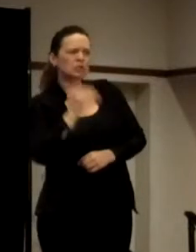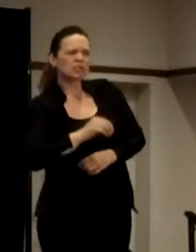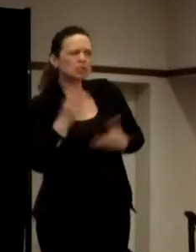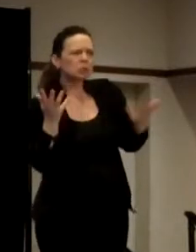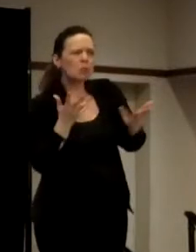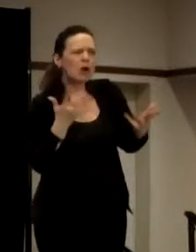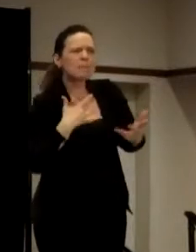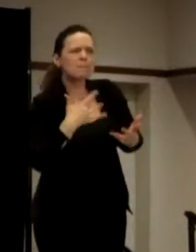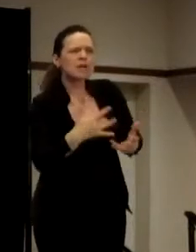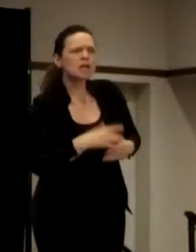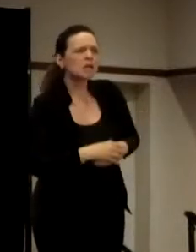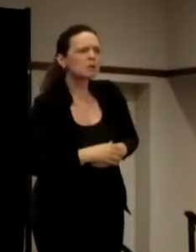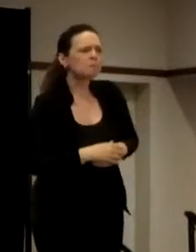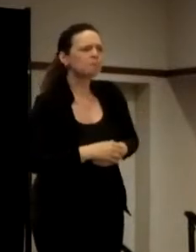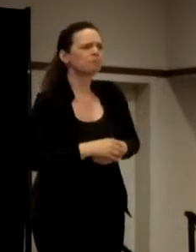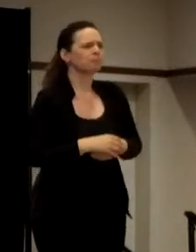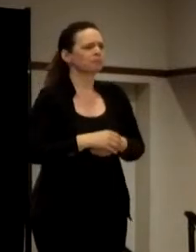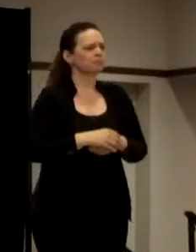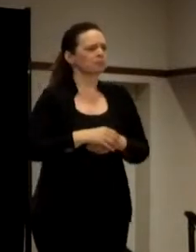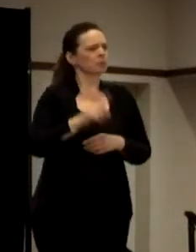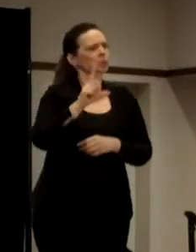Maybe 20%, 25%. So what